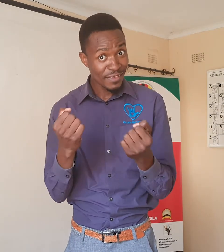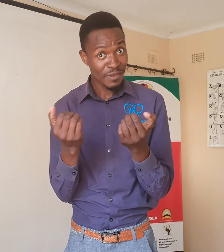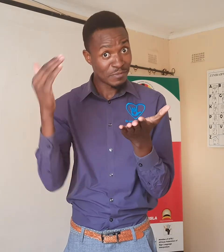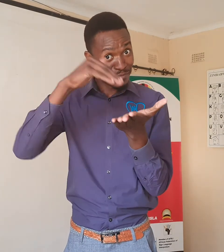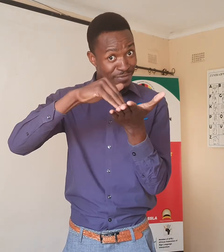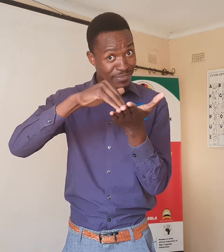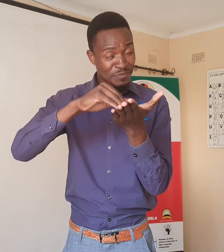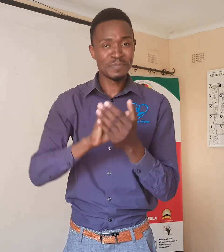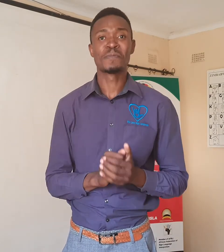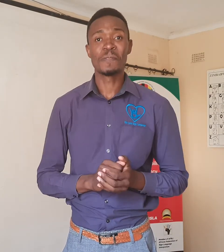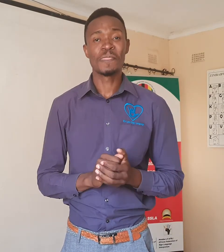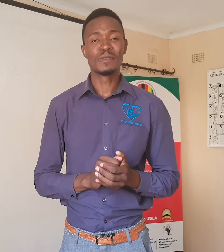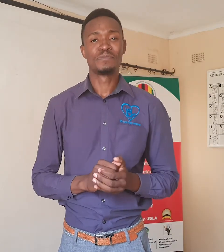We're doing now again.